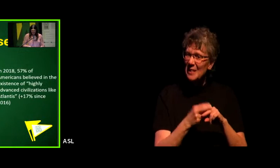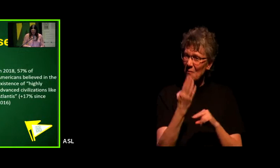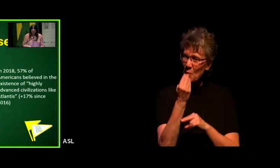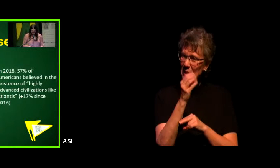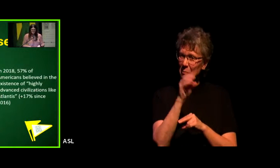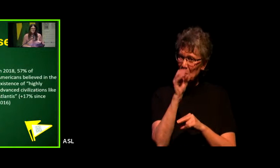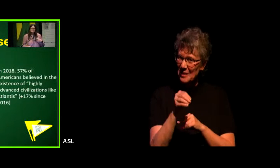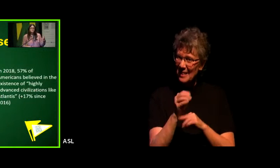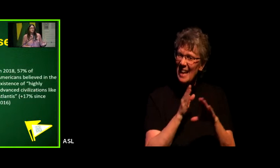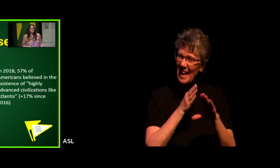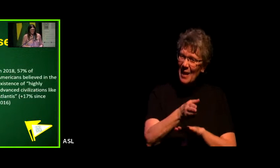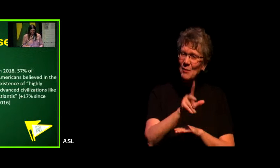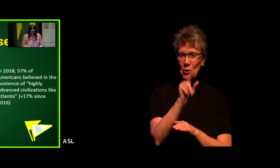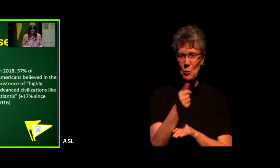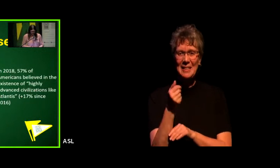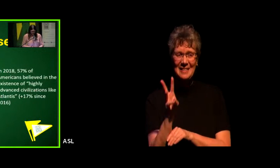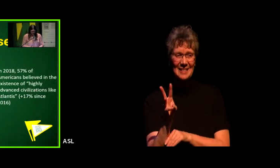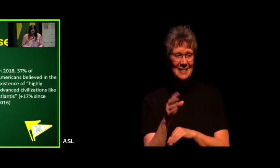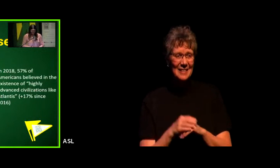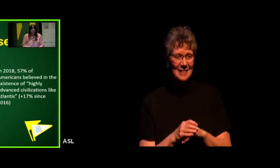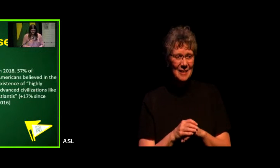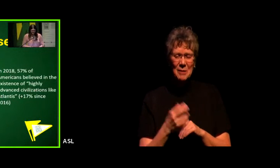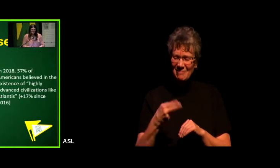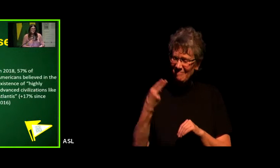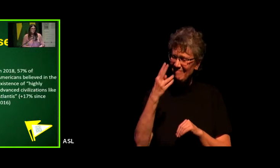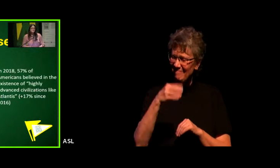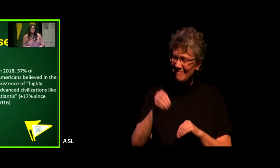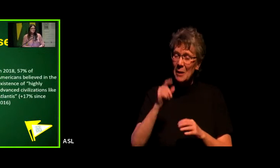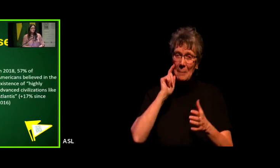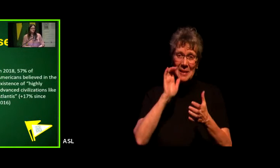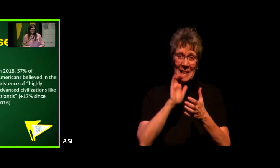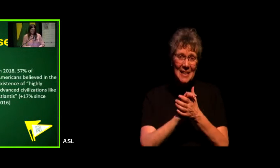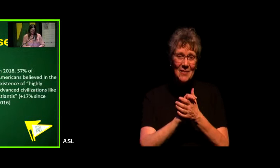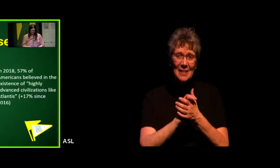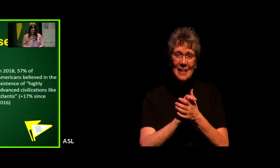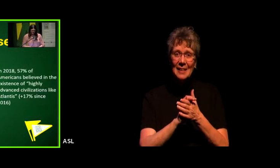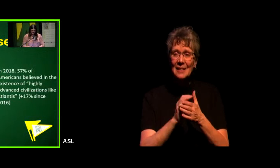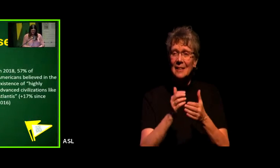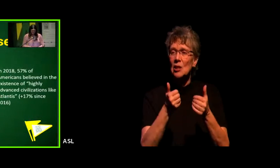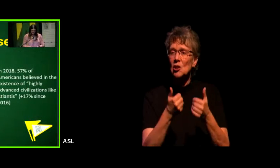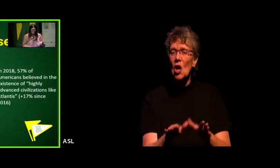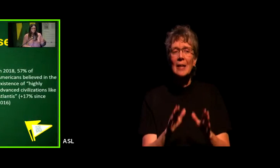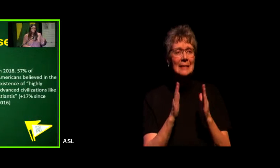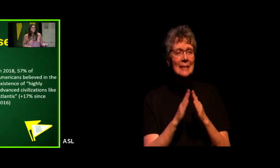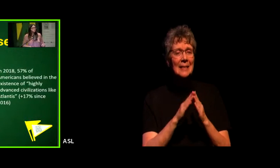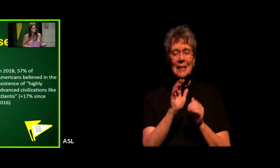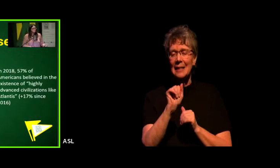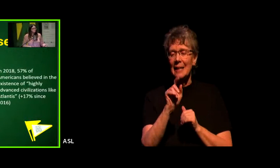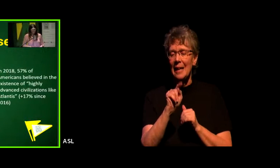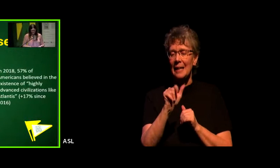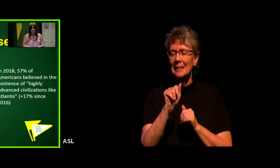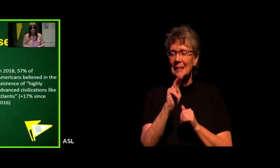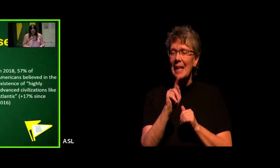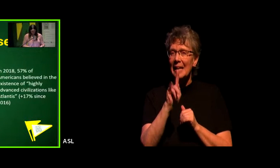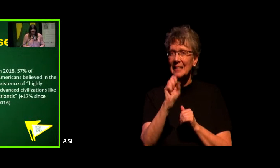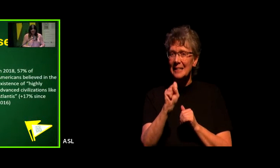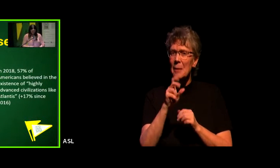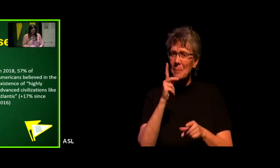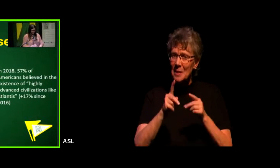in Atlantis and similar things to Atlantis. And that's actually a 17% increase. So yes, people do believe these